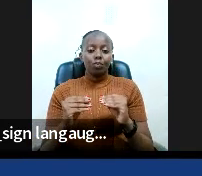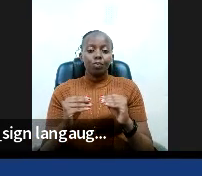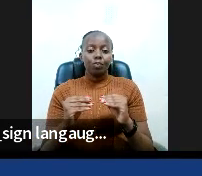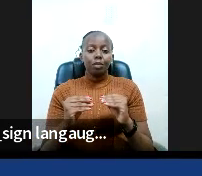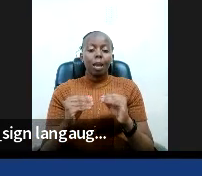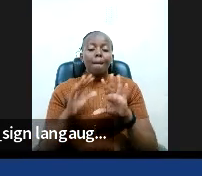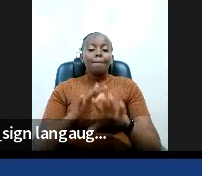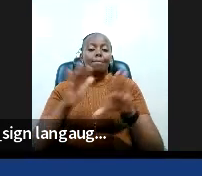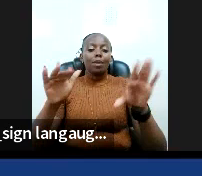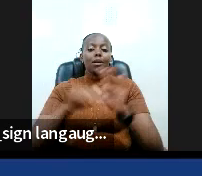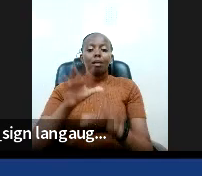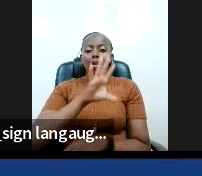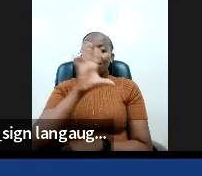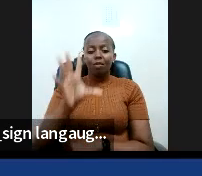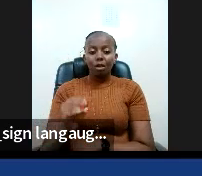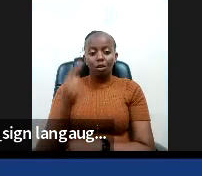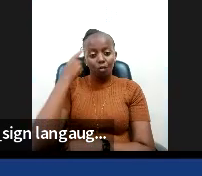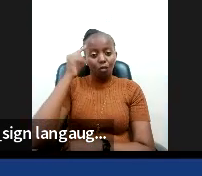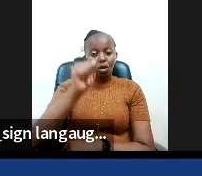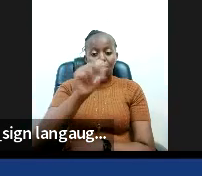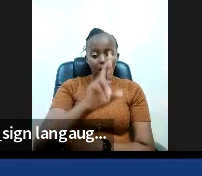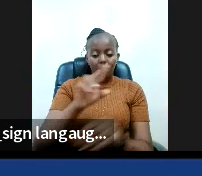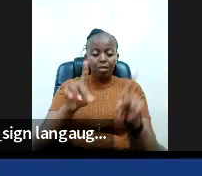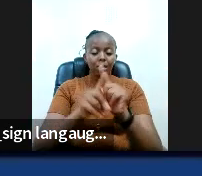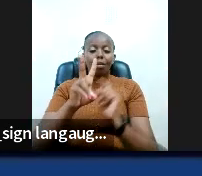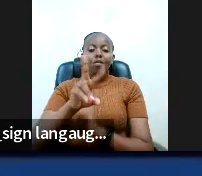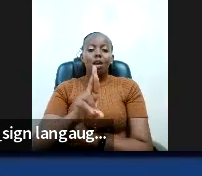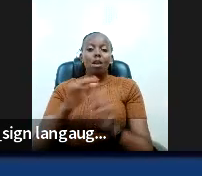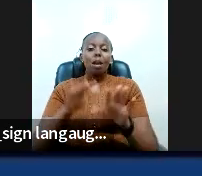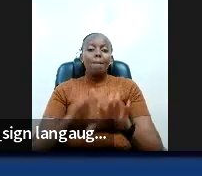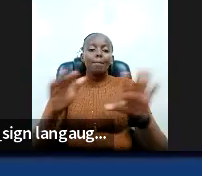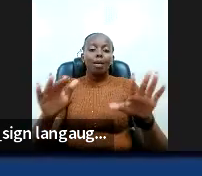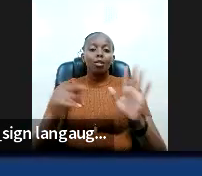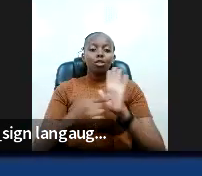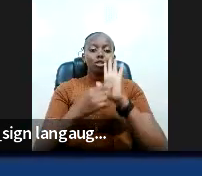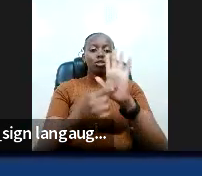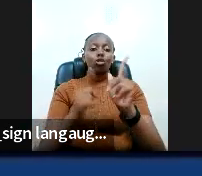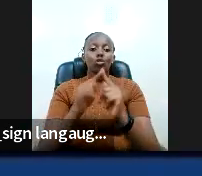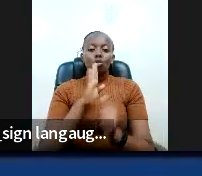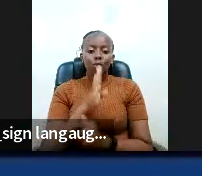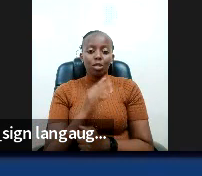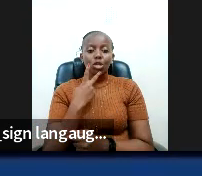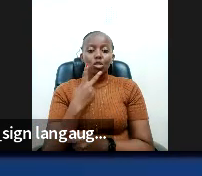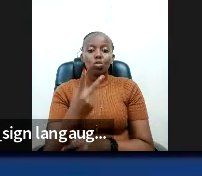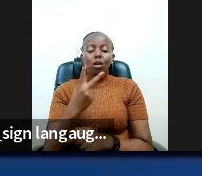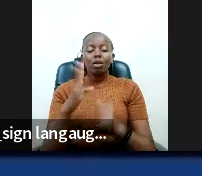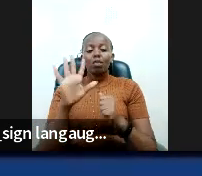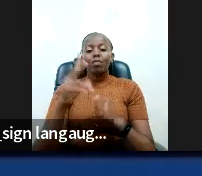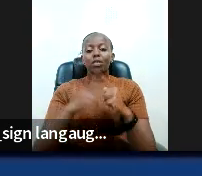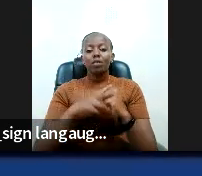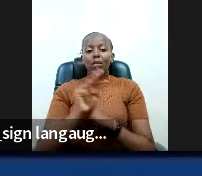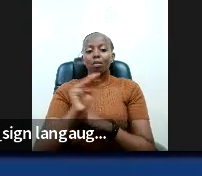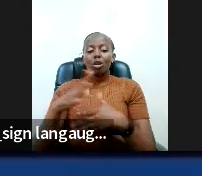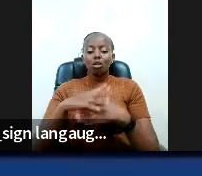in Africa for AR and VR market is projected to be $257 million by